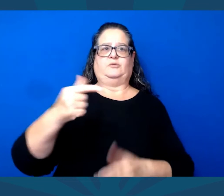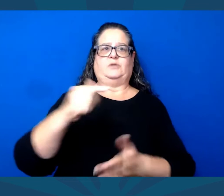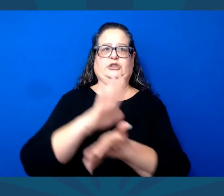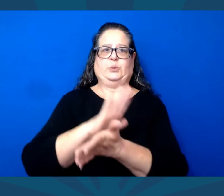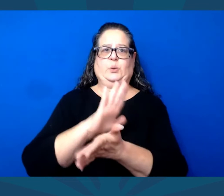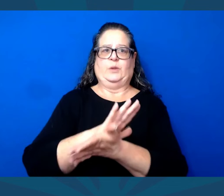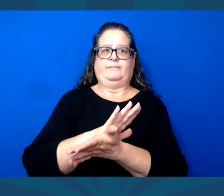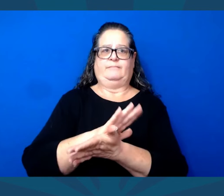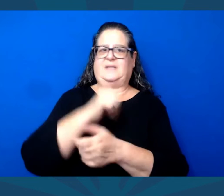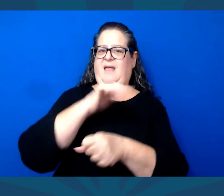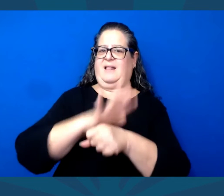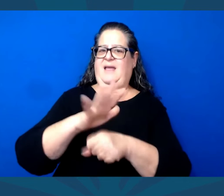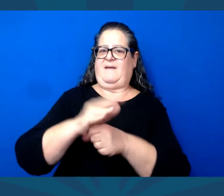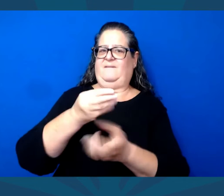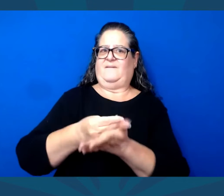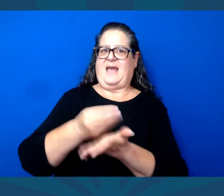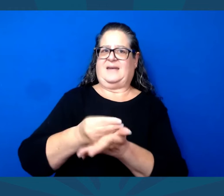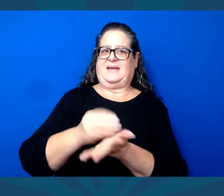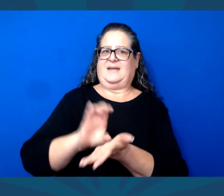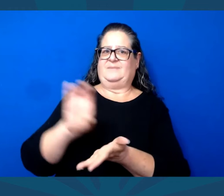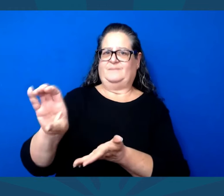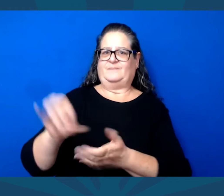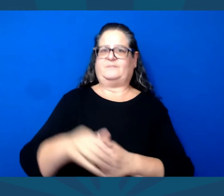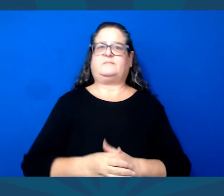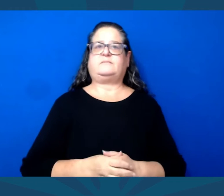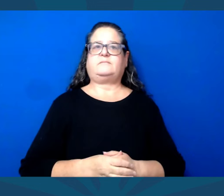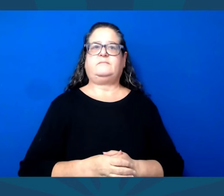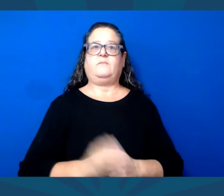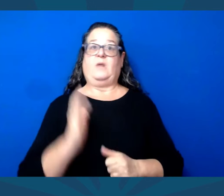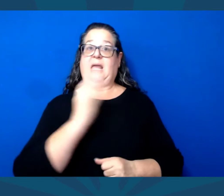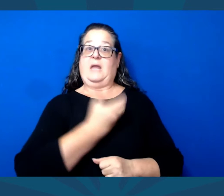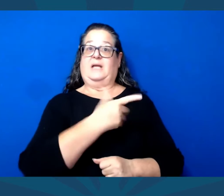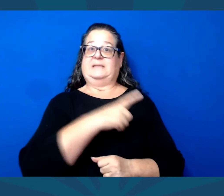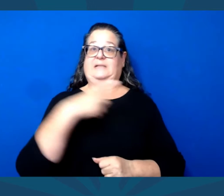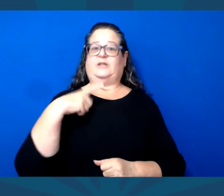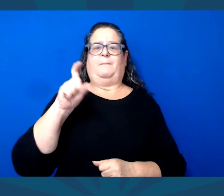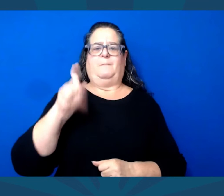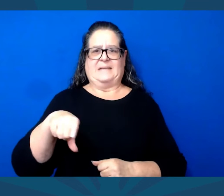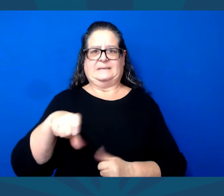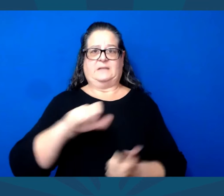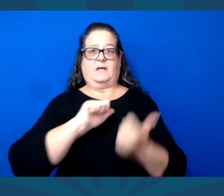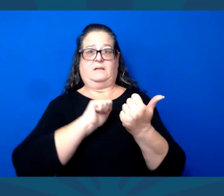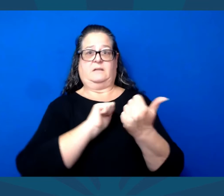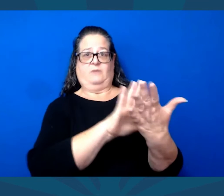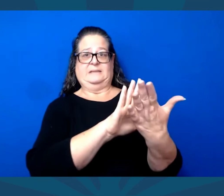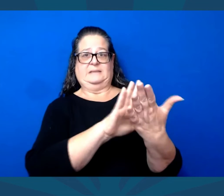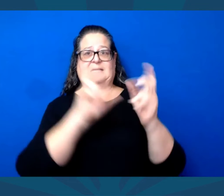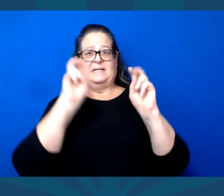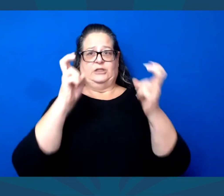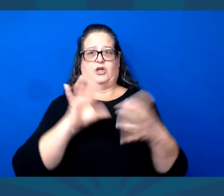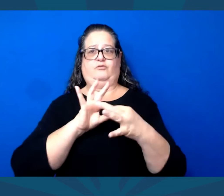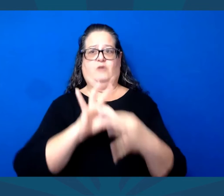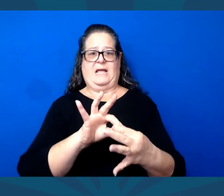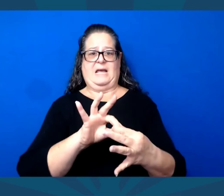daughters who are growing up in underfunded Casa Grande schools. Our legislature